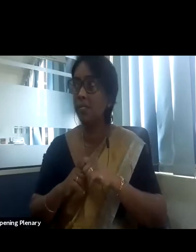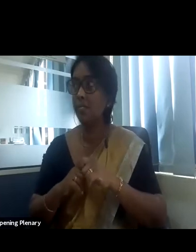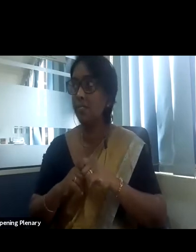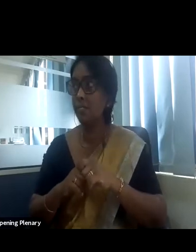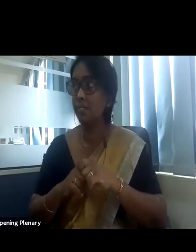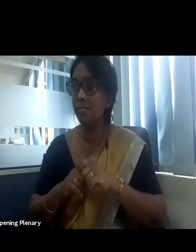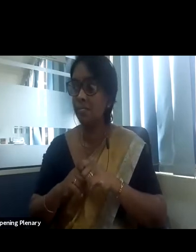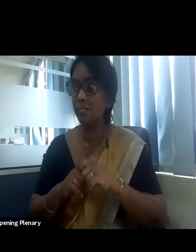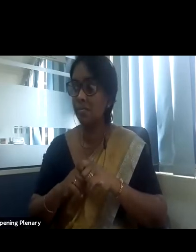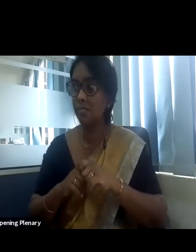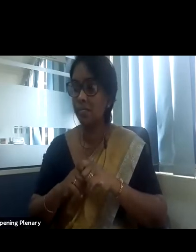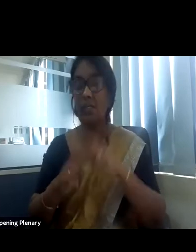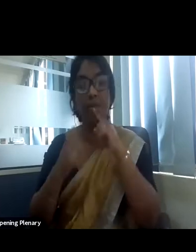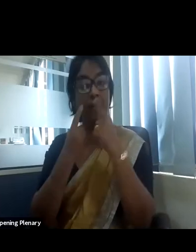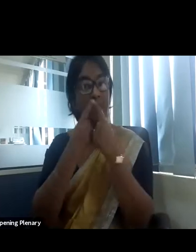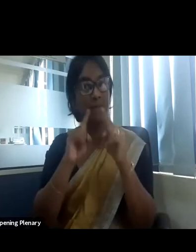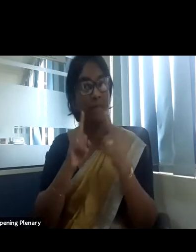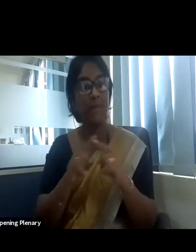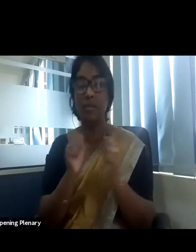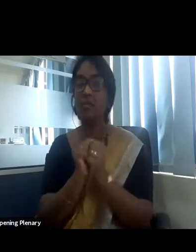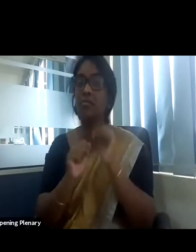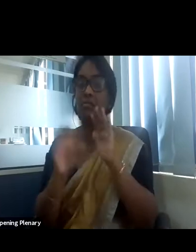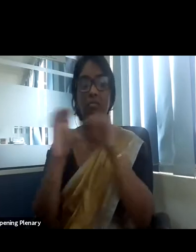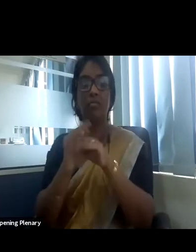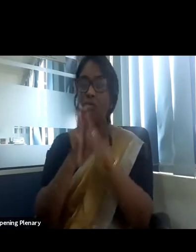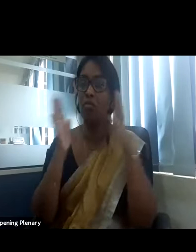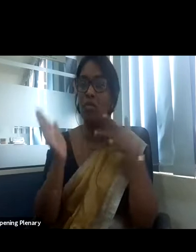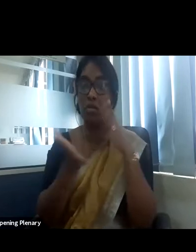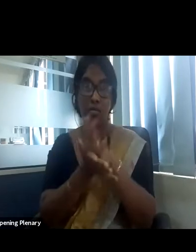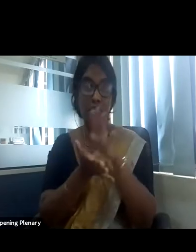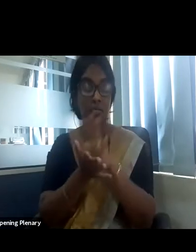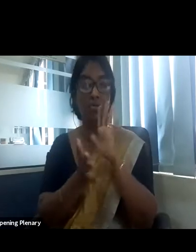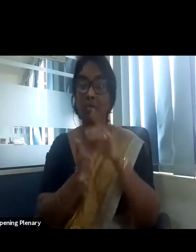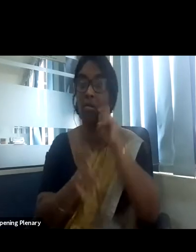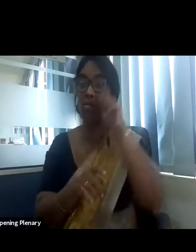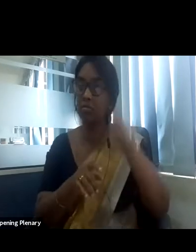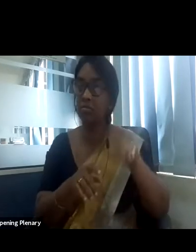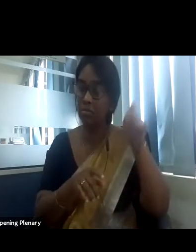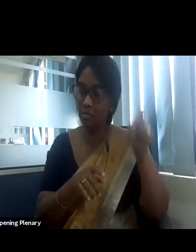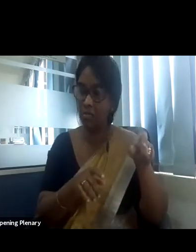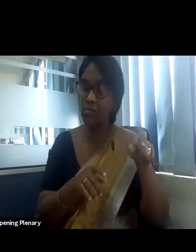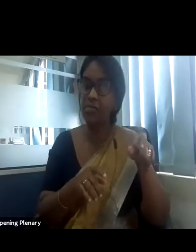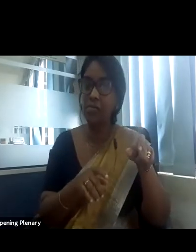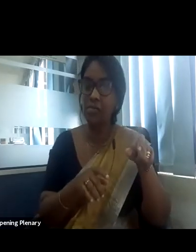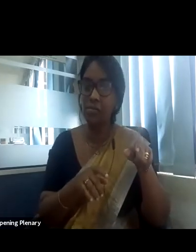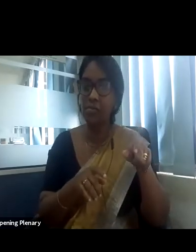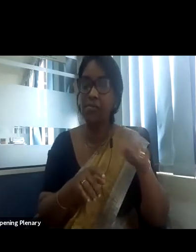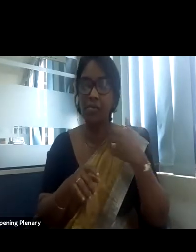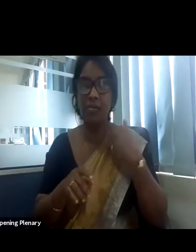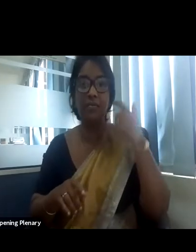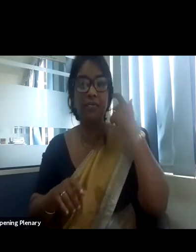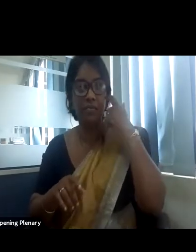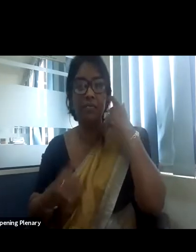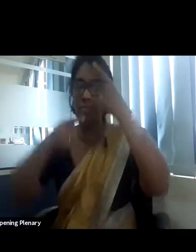preparation and now actual participation, gets going. I hope my few remarks here will give a little food for thought